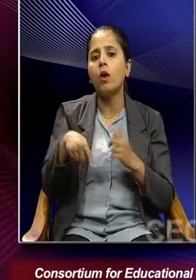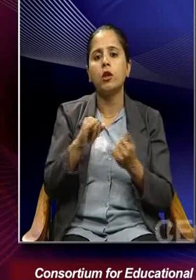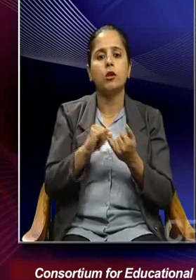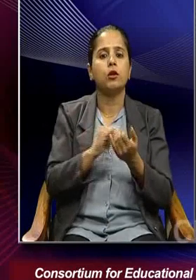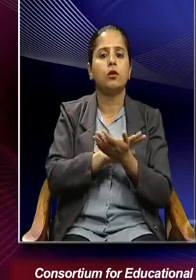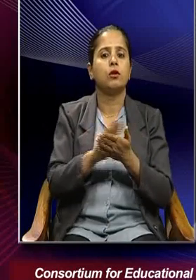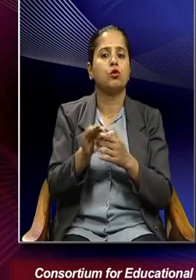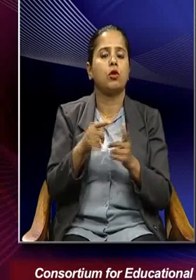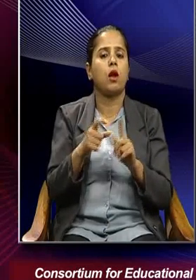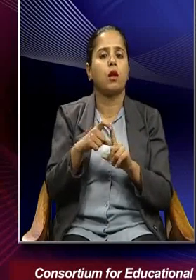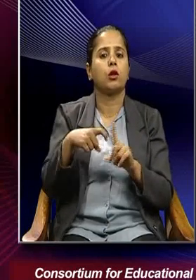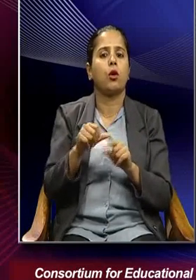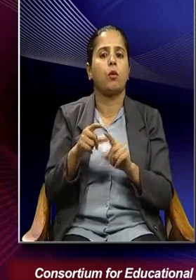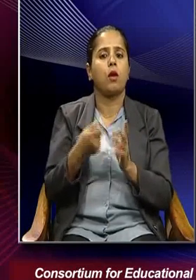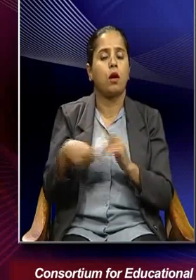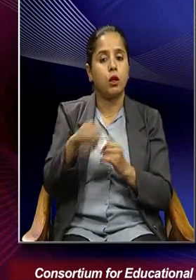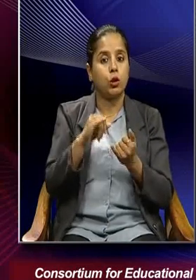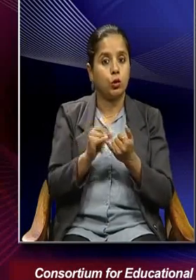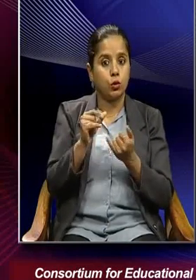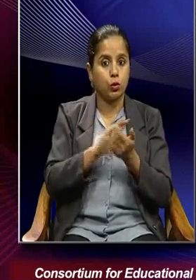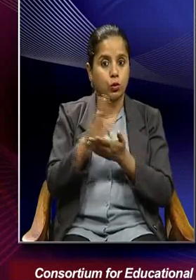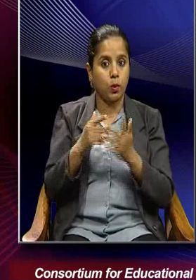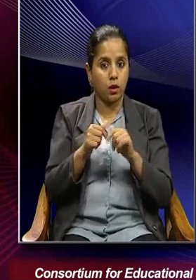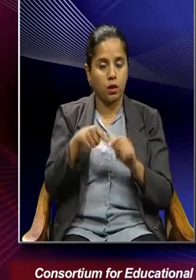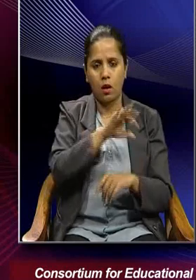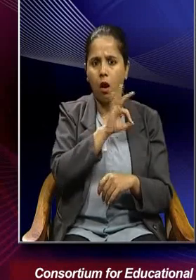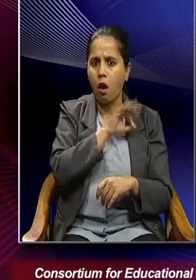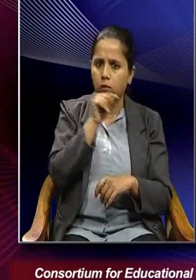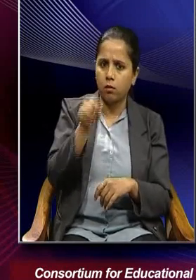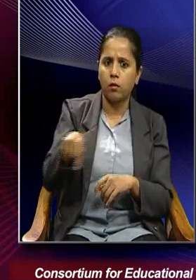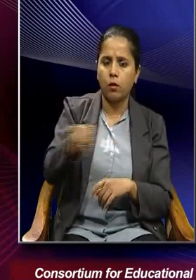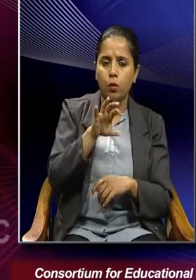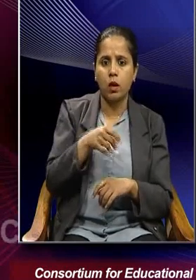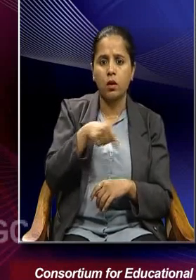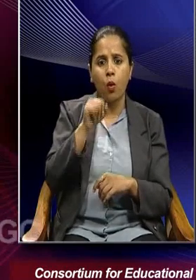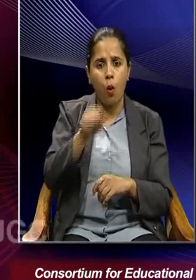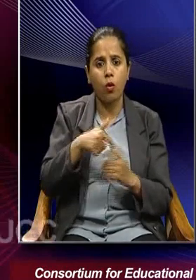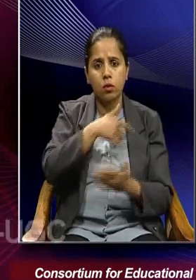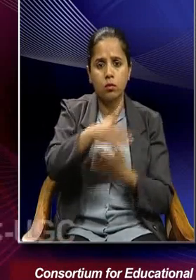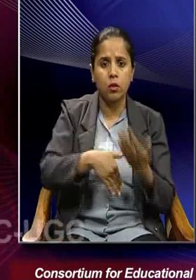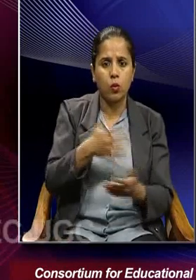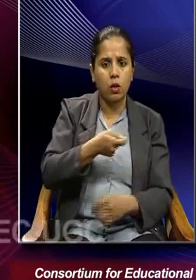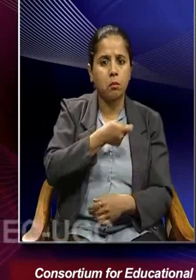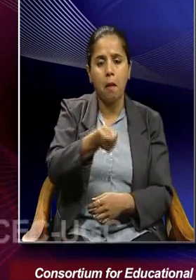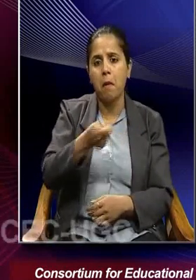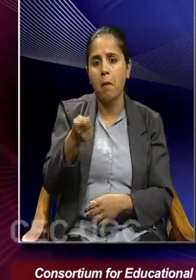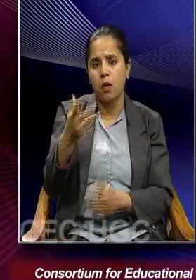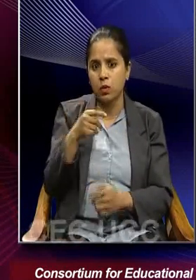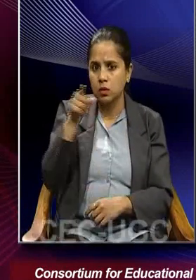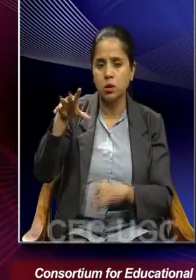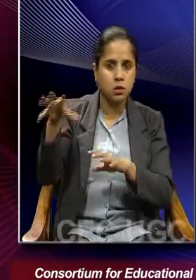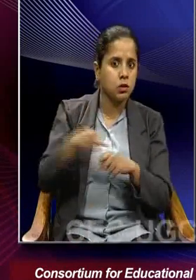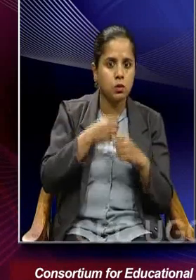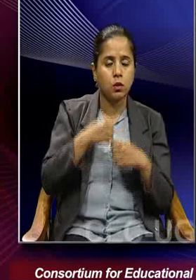Kapoor is obsessed with Sushmita Sen in this film, and he starts killing her near and dear ones to get to her, and